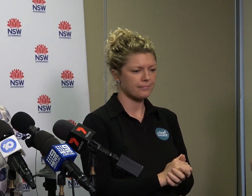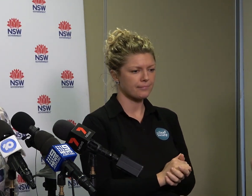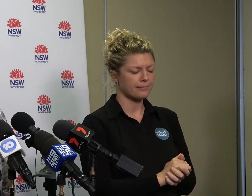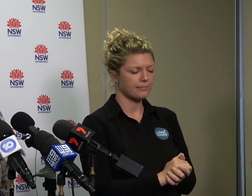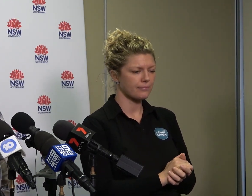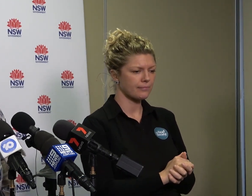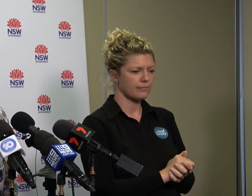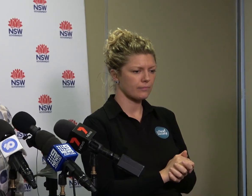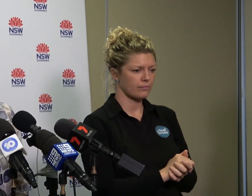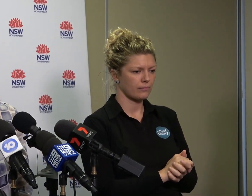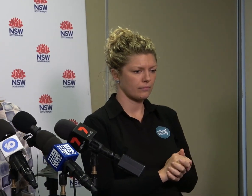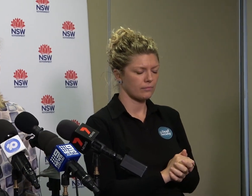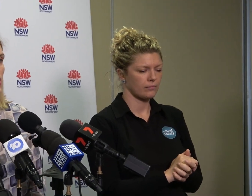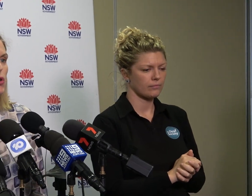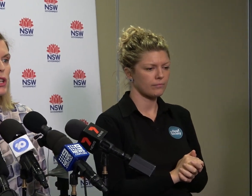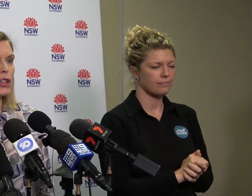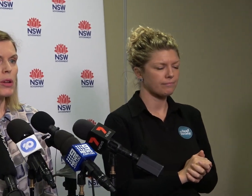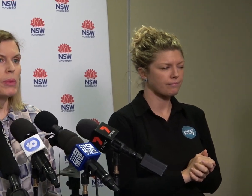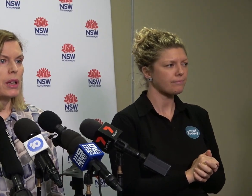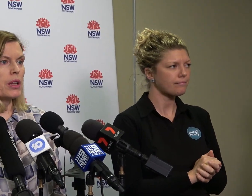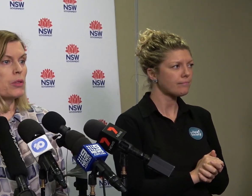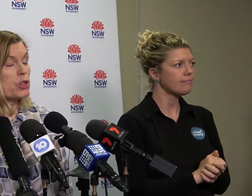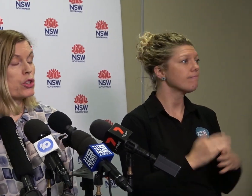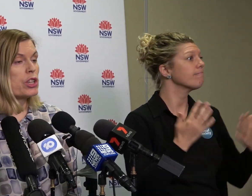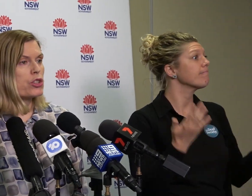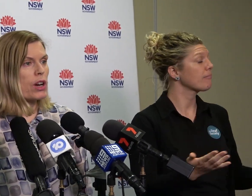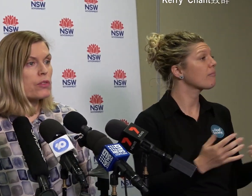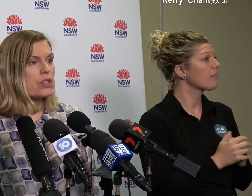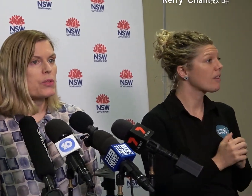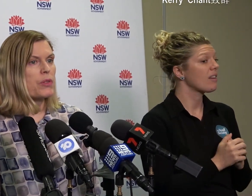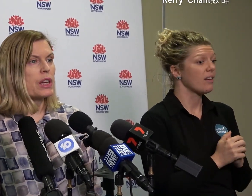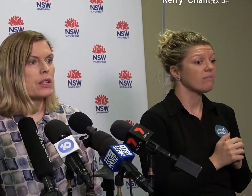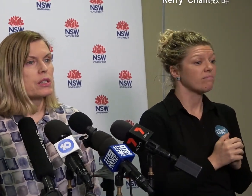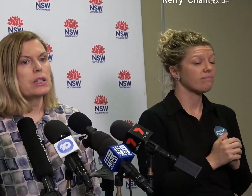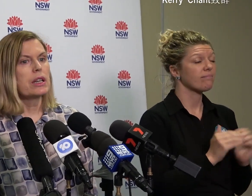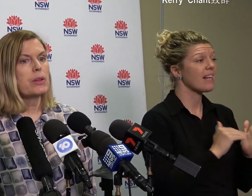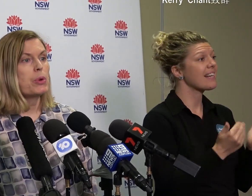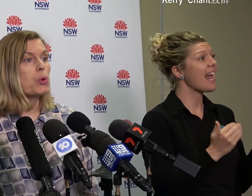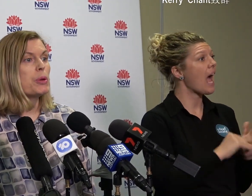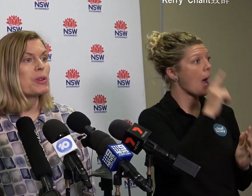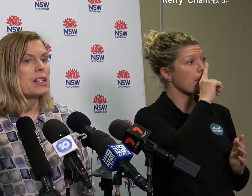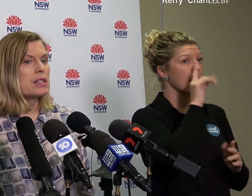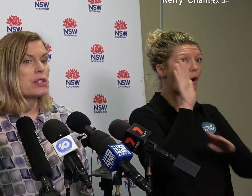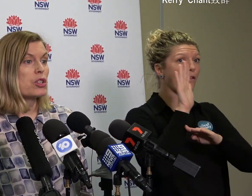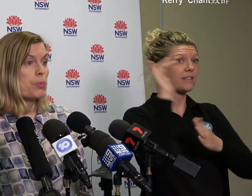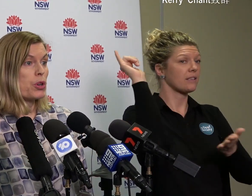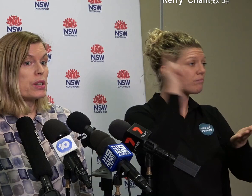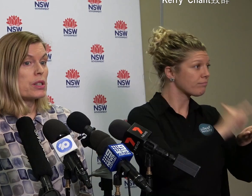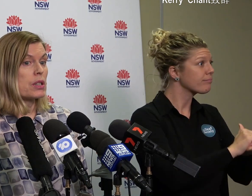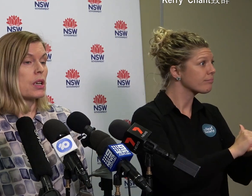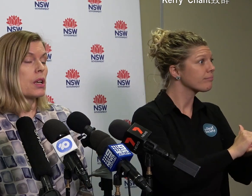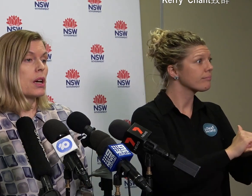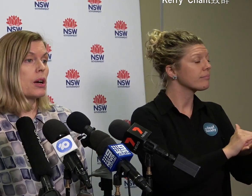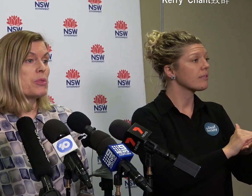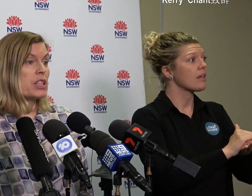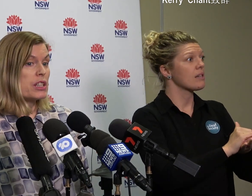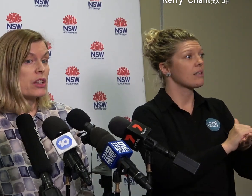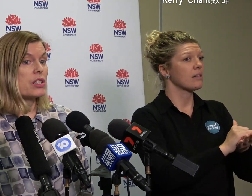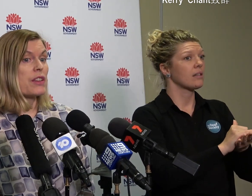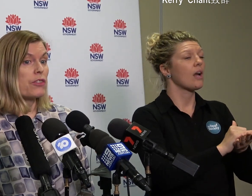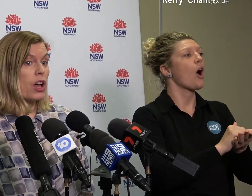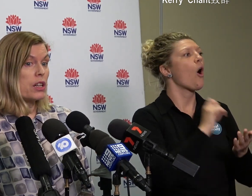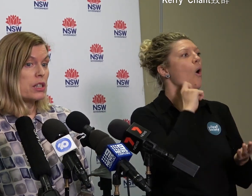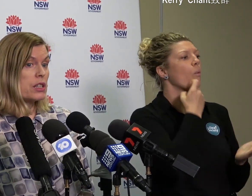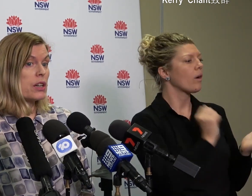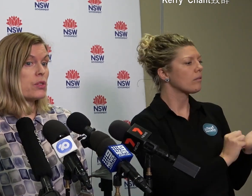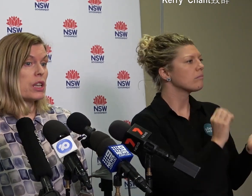So as expected, that these are returning travellers that we've announced today. We will be releasing to the press the